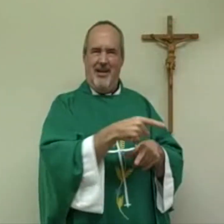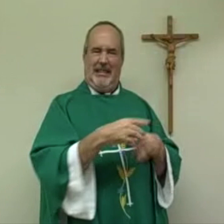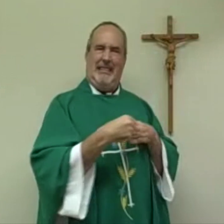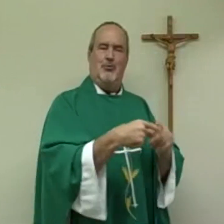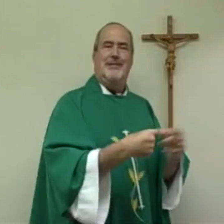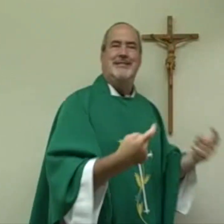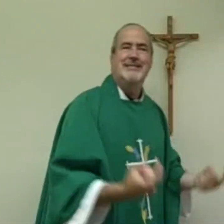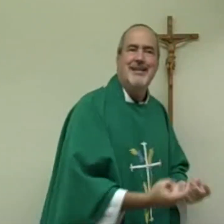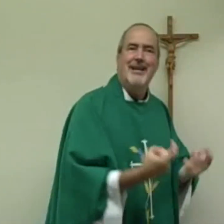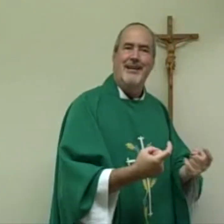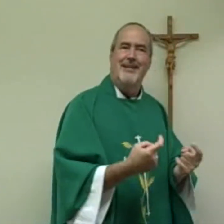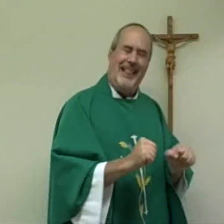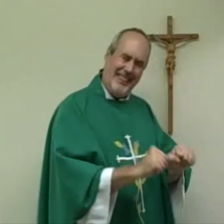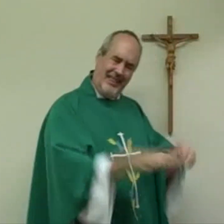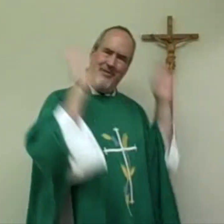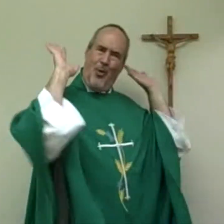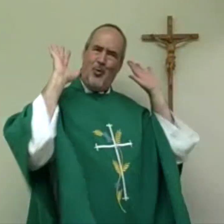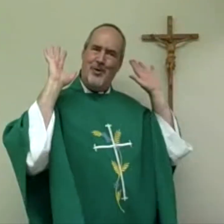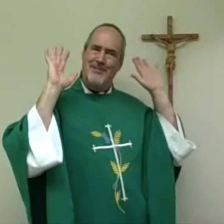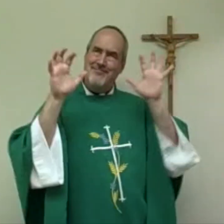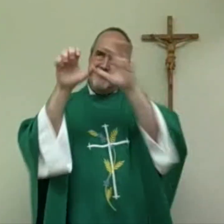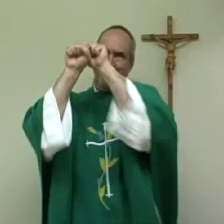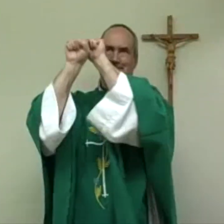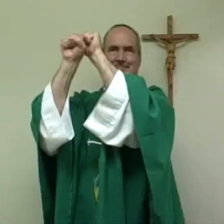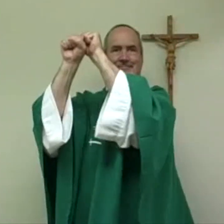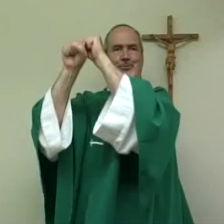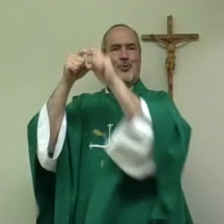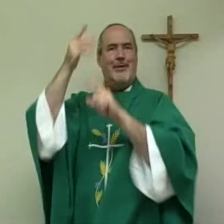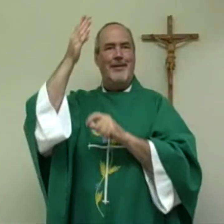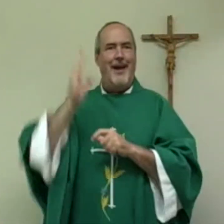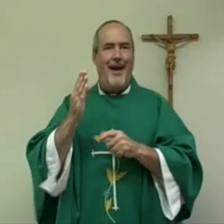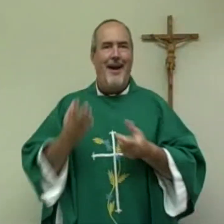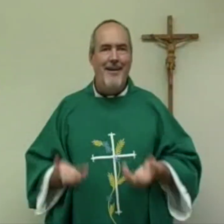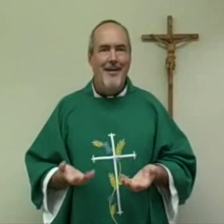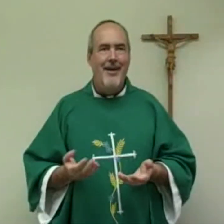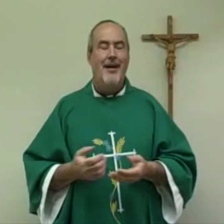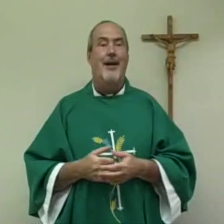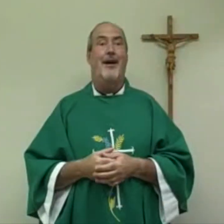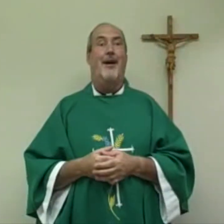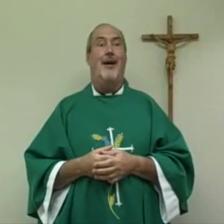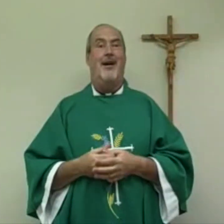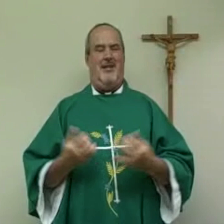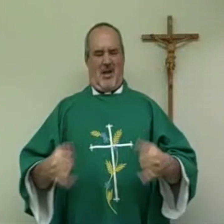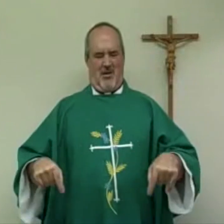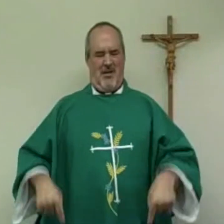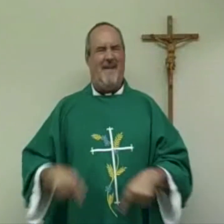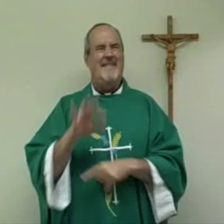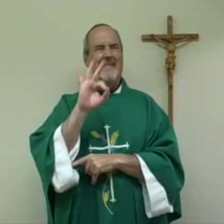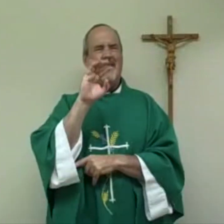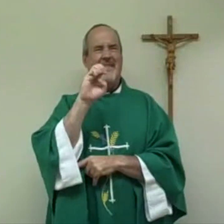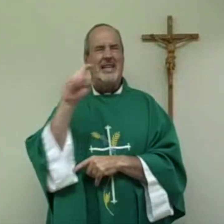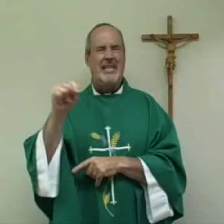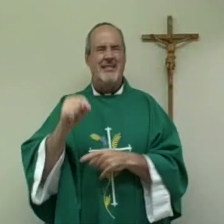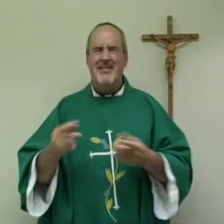things that don't lead us to God and that lead us to sin. We need to release those and hold on to